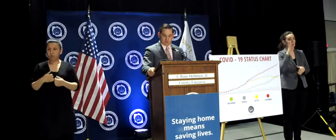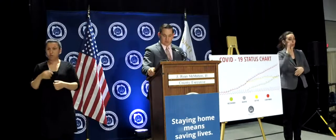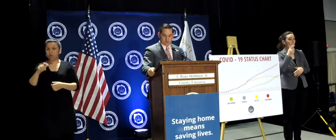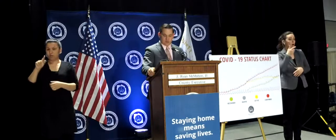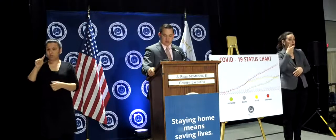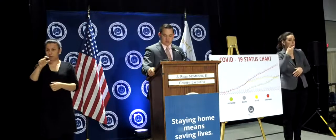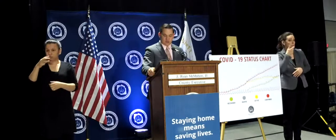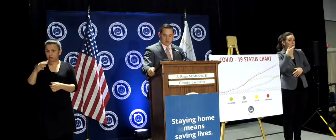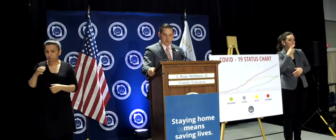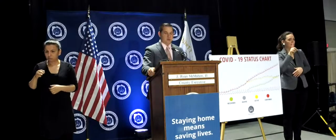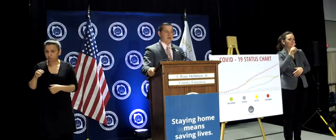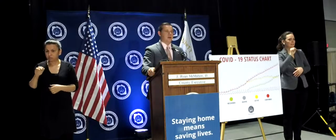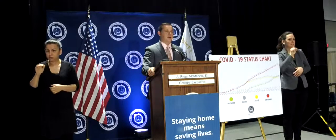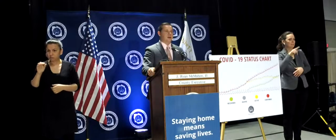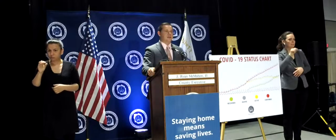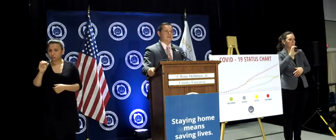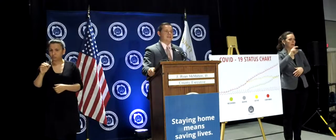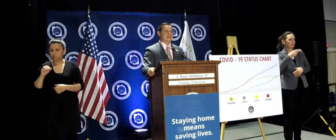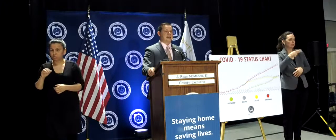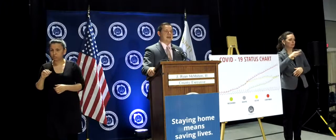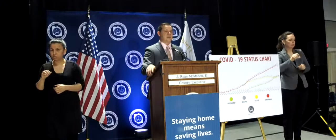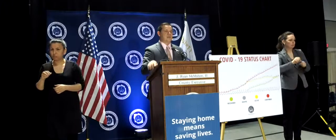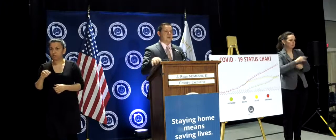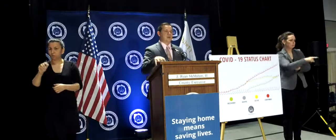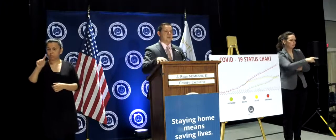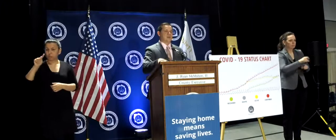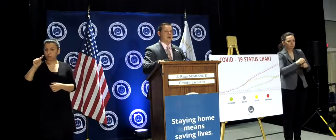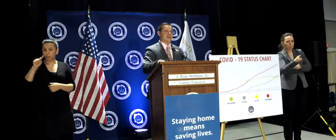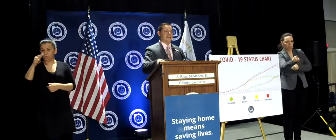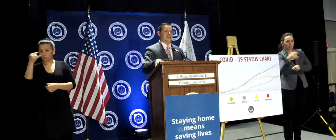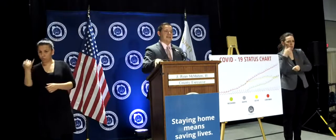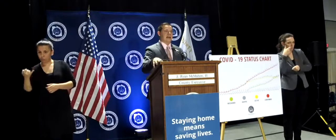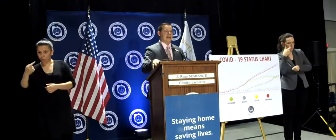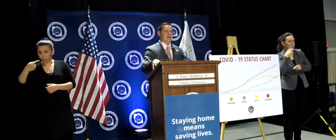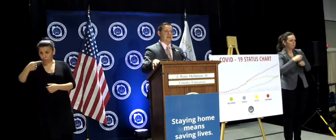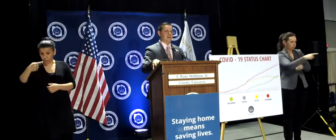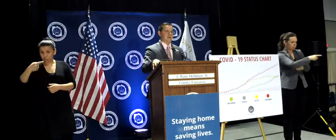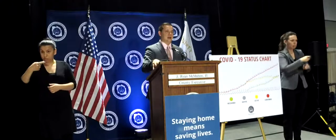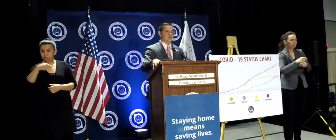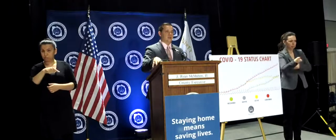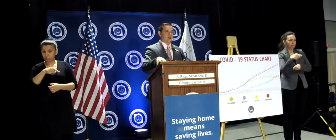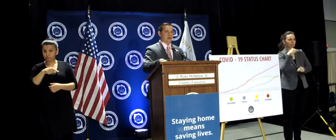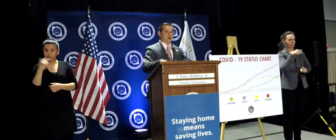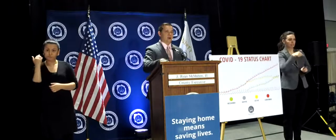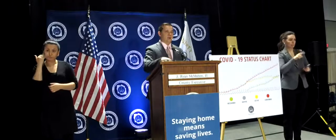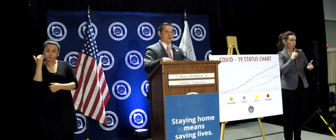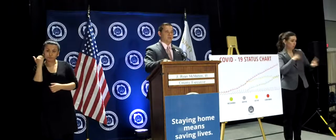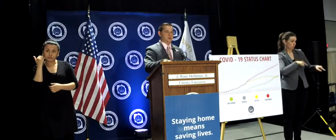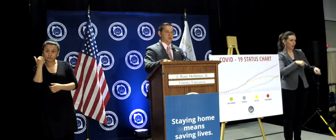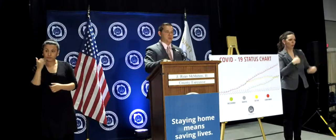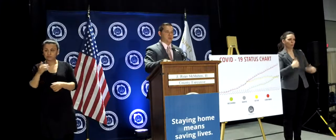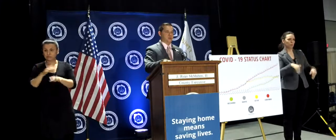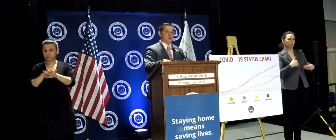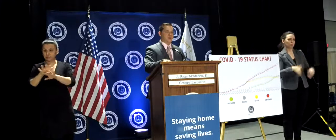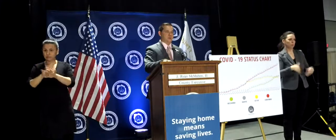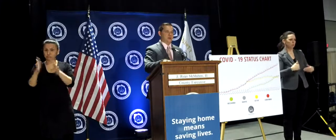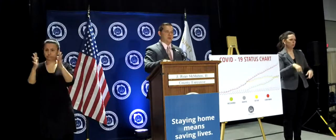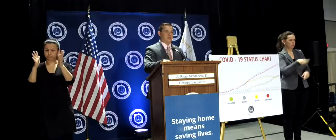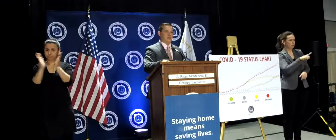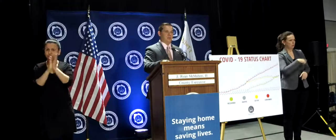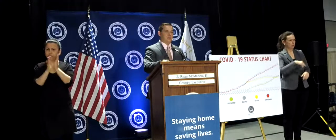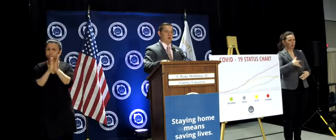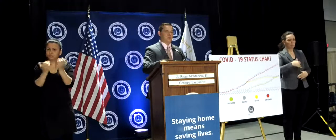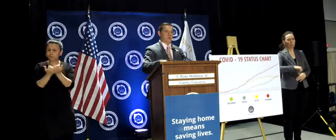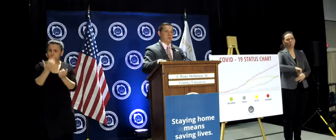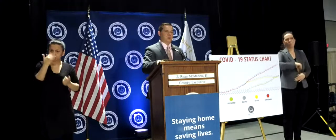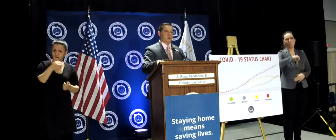continue to be professional. And in this time of heightened anxiety, I'm very proud of our dispatchers for how